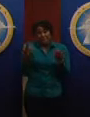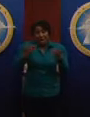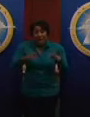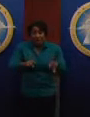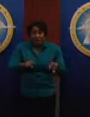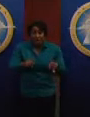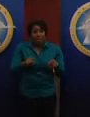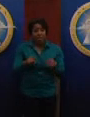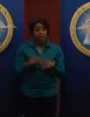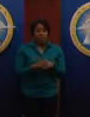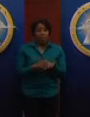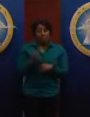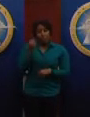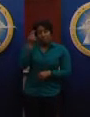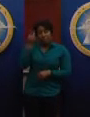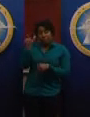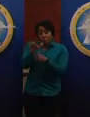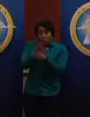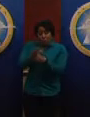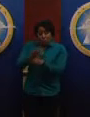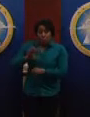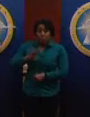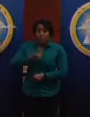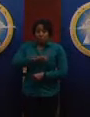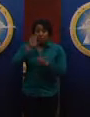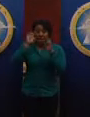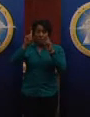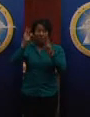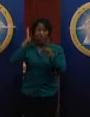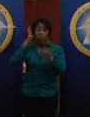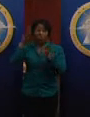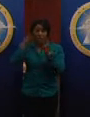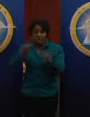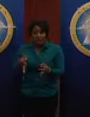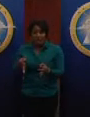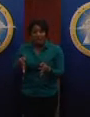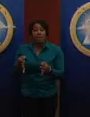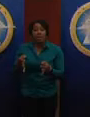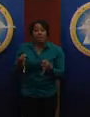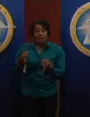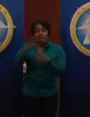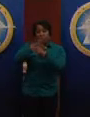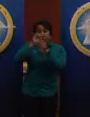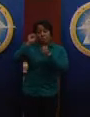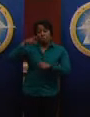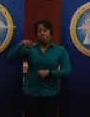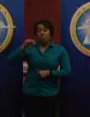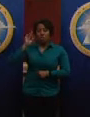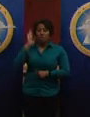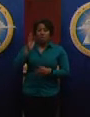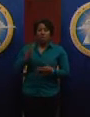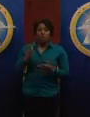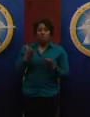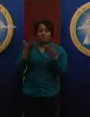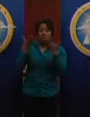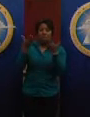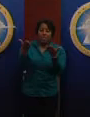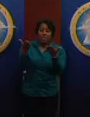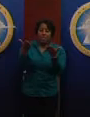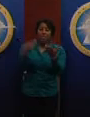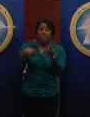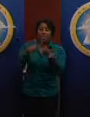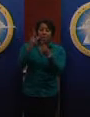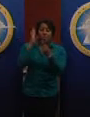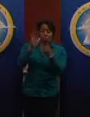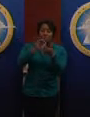were to be made by the local Board of Education, again, with the recommendation of the superintendent, and in consultation with the Department